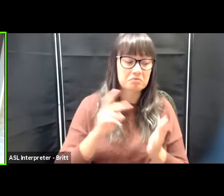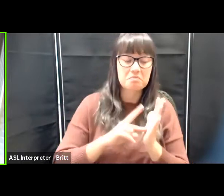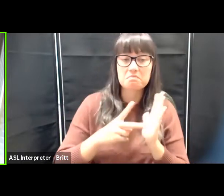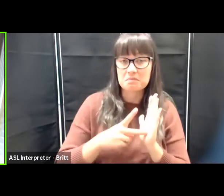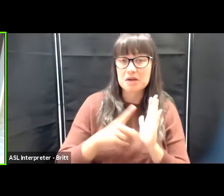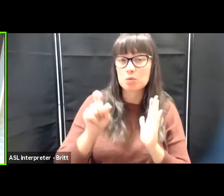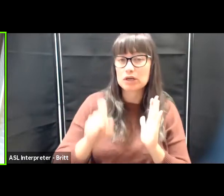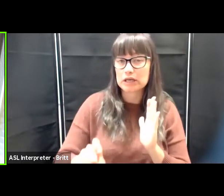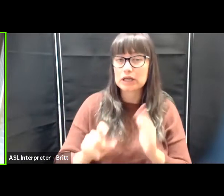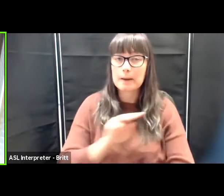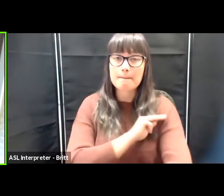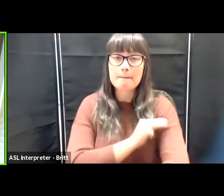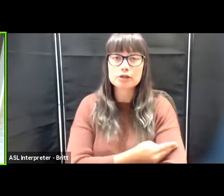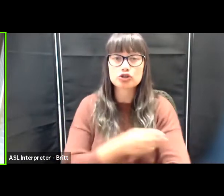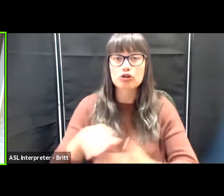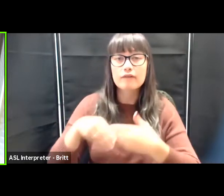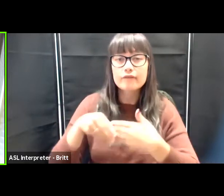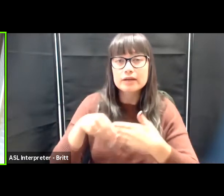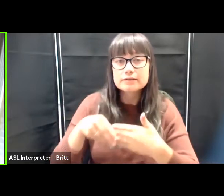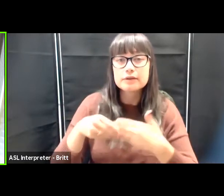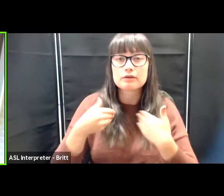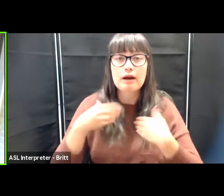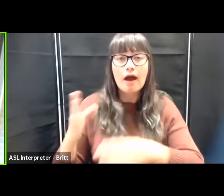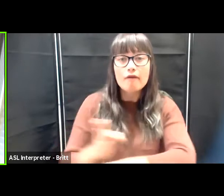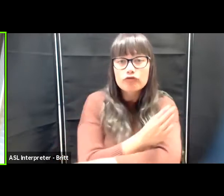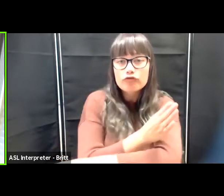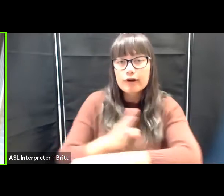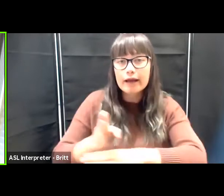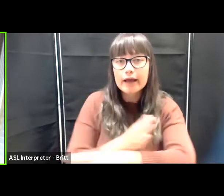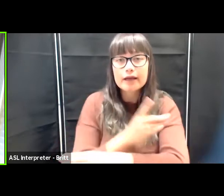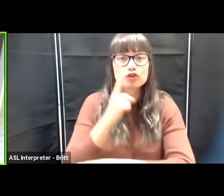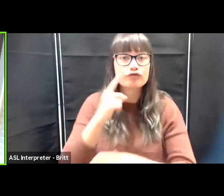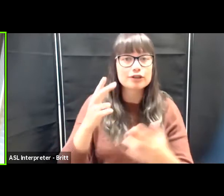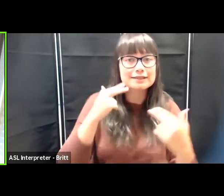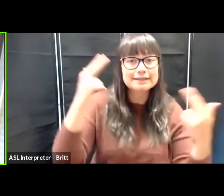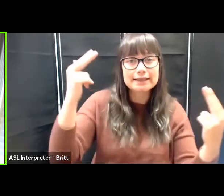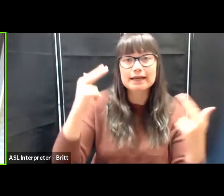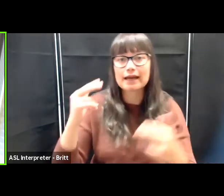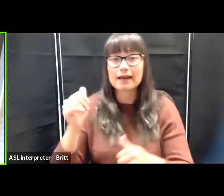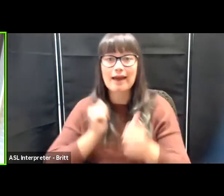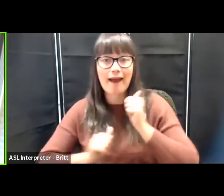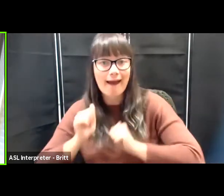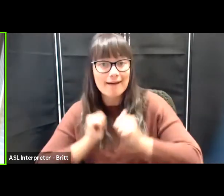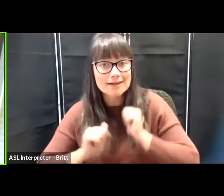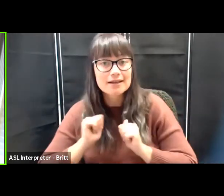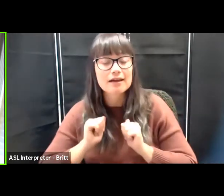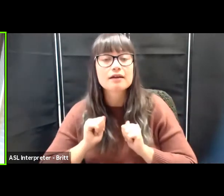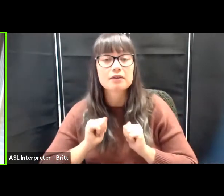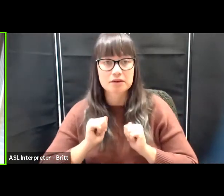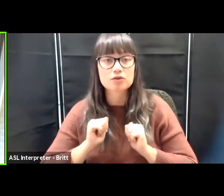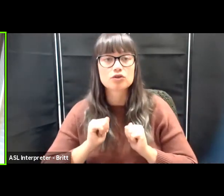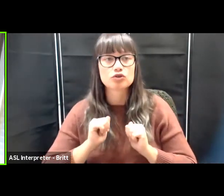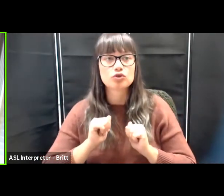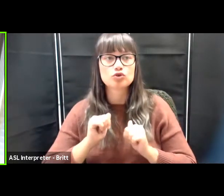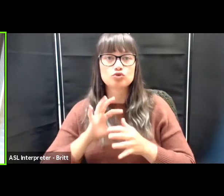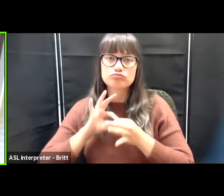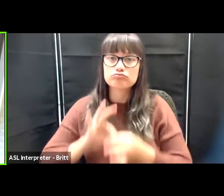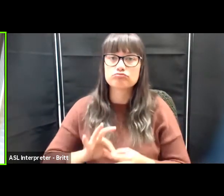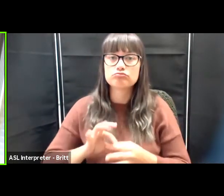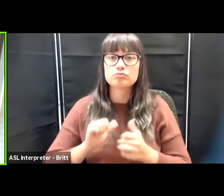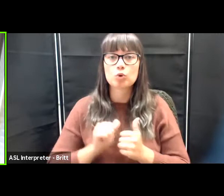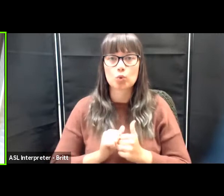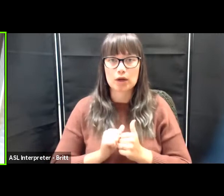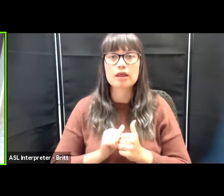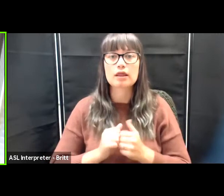muscular freedom to be able to have the range whilst singing and acting to be able to tap into the emotional texture